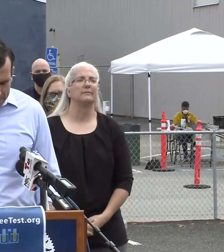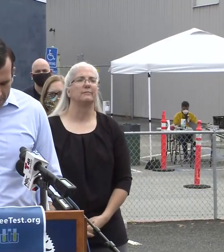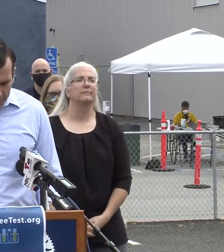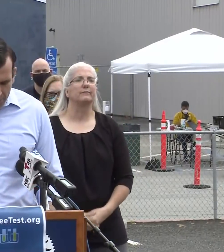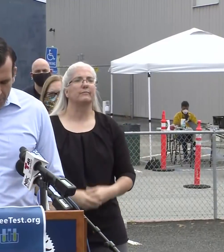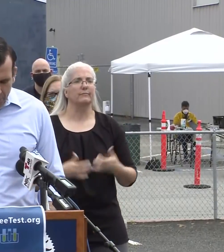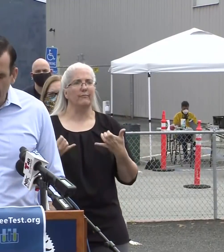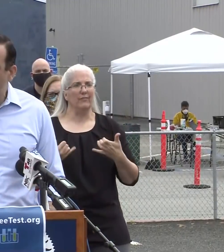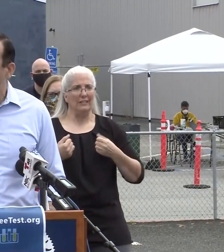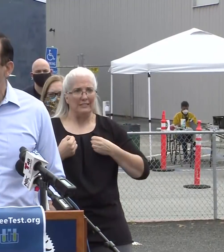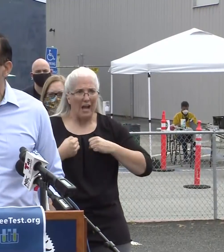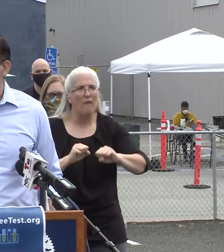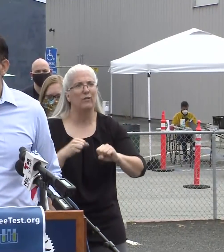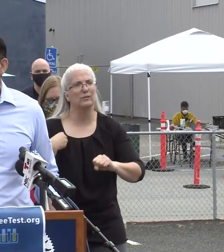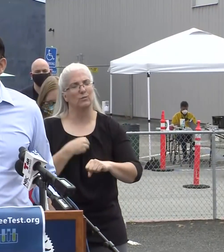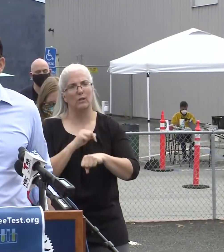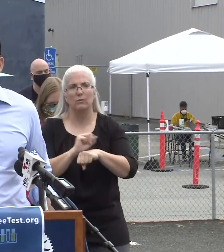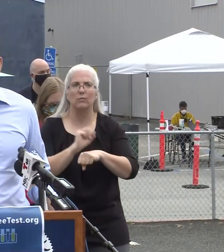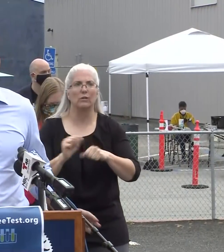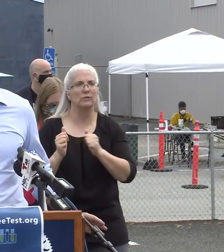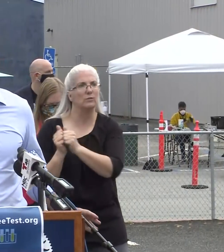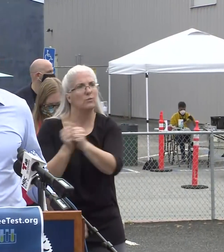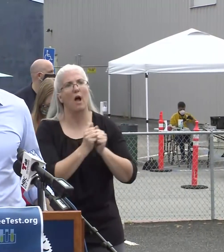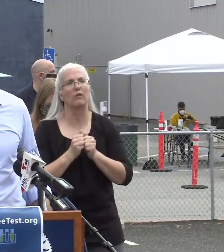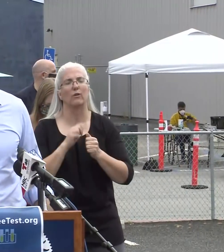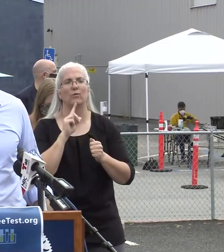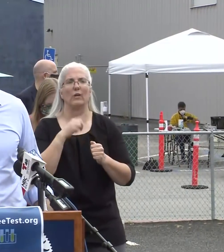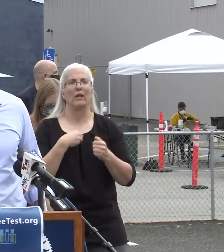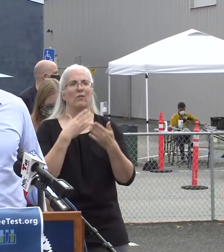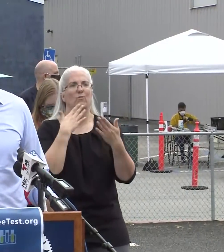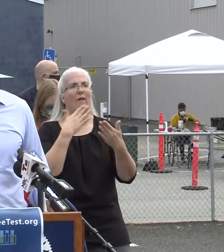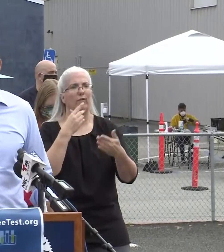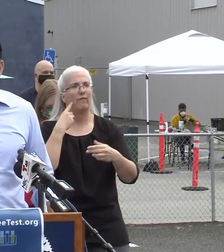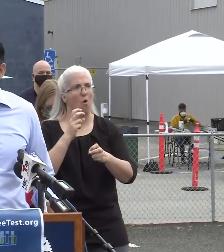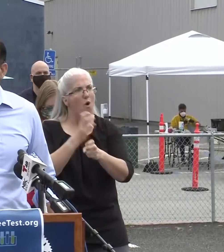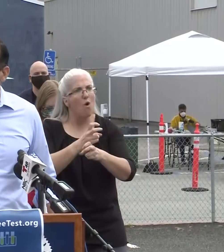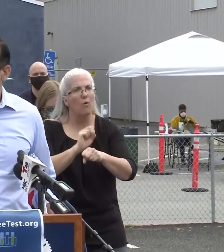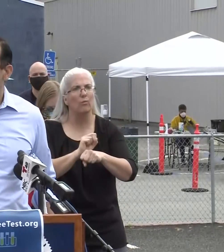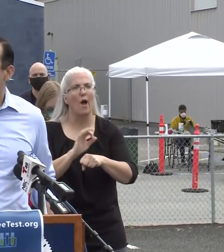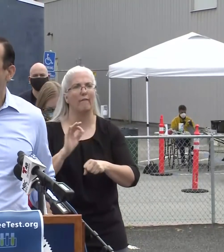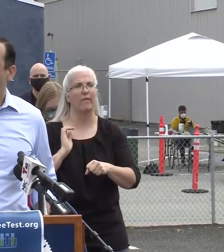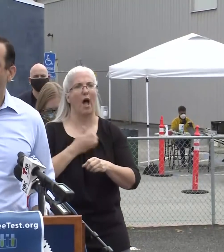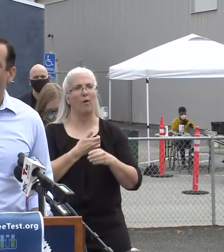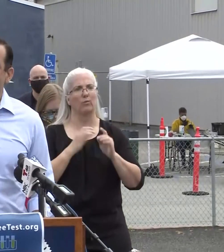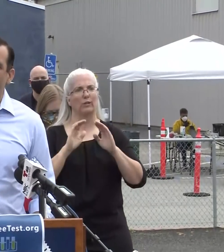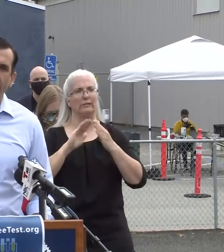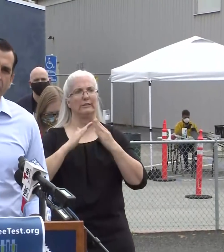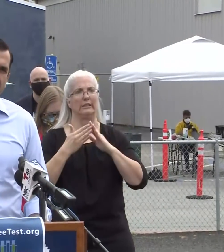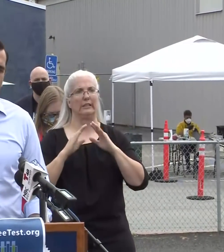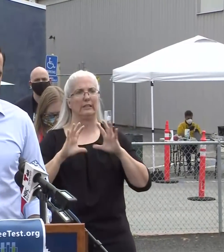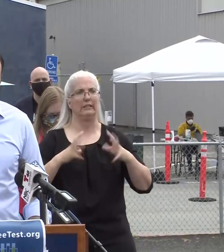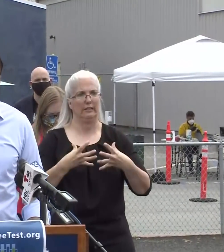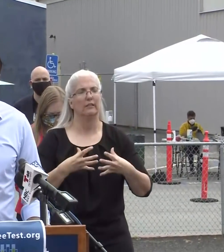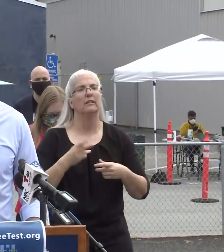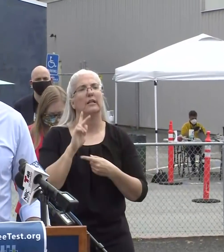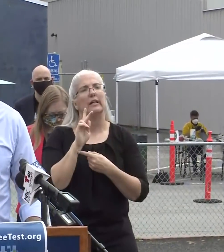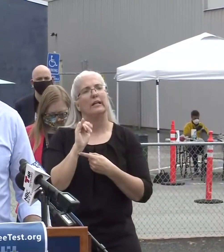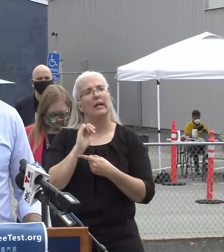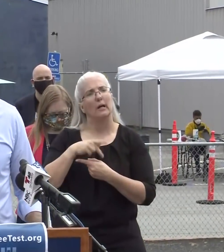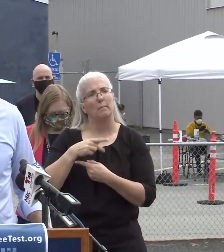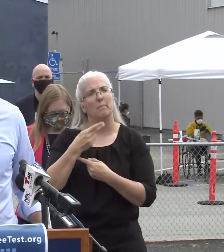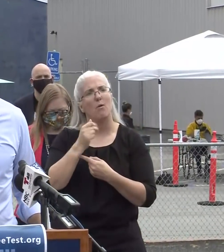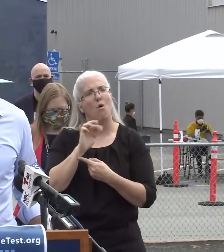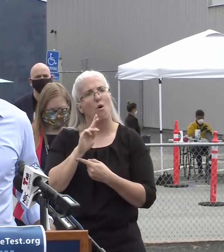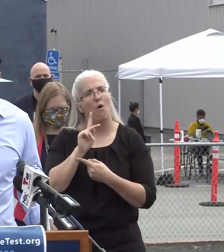working on together. Really grateful for the hard work of our city team, led by Kip Harkness, who heads our Emergency Operations